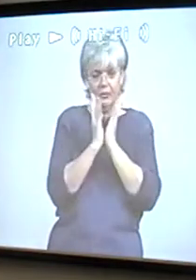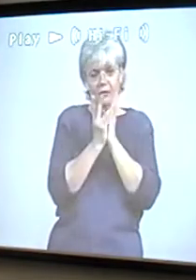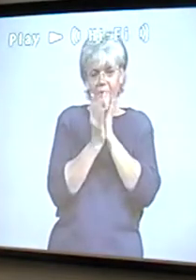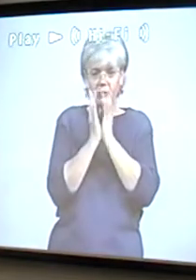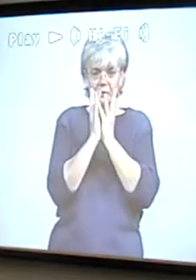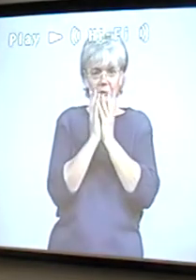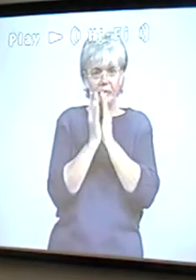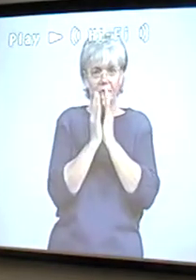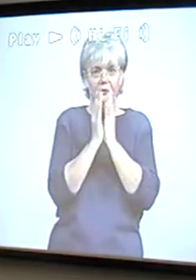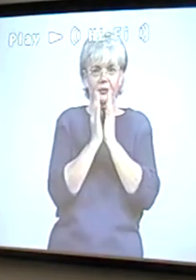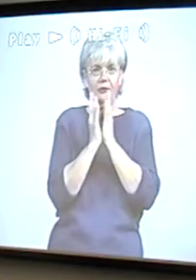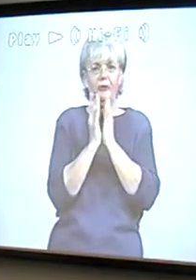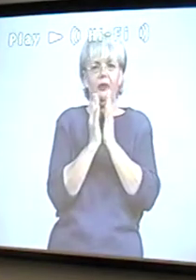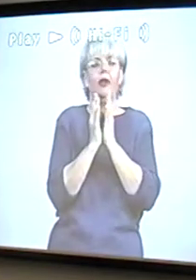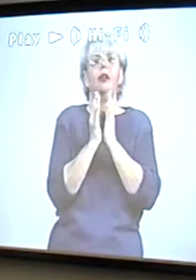And don't voice this part right now.